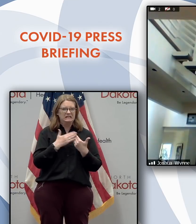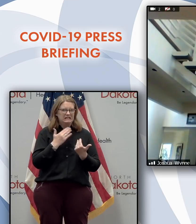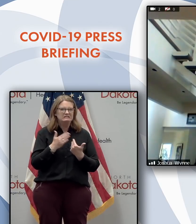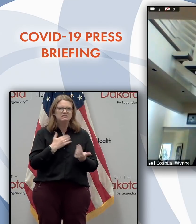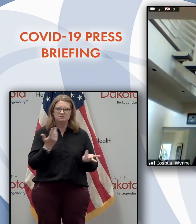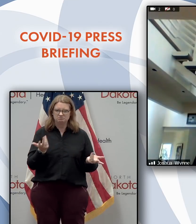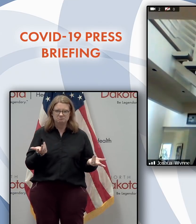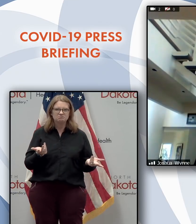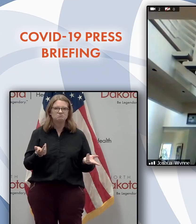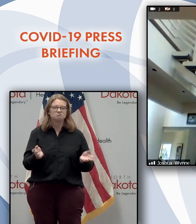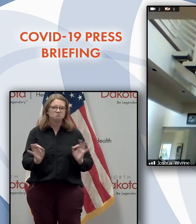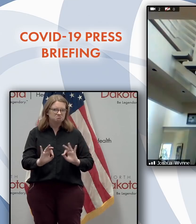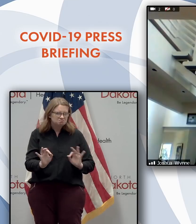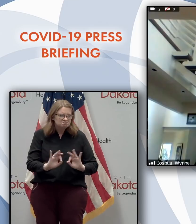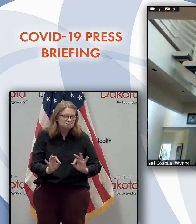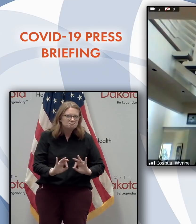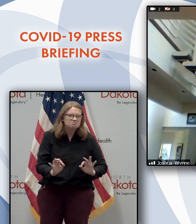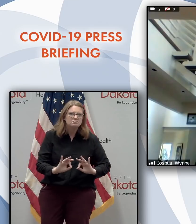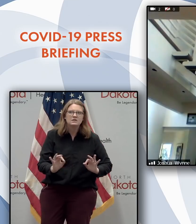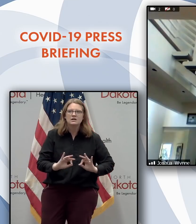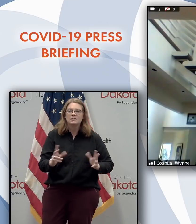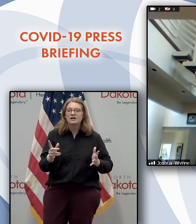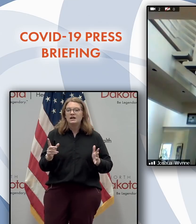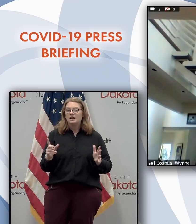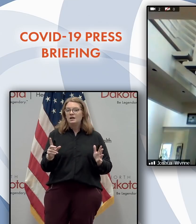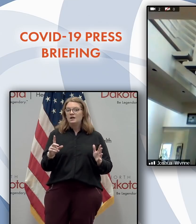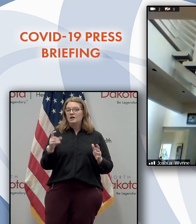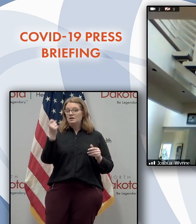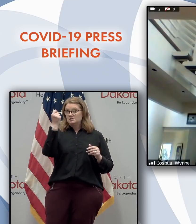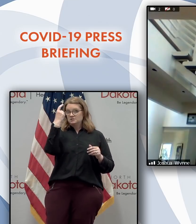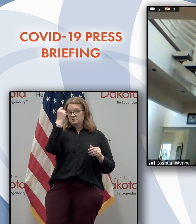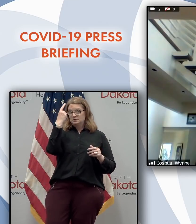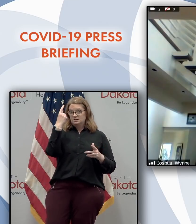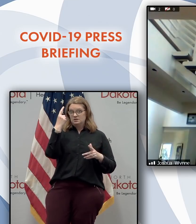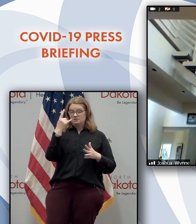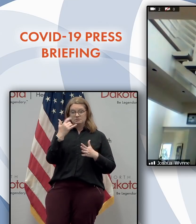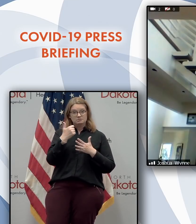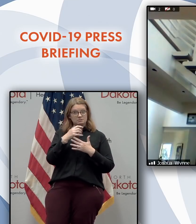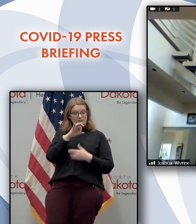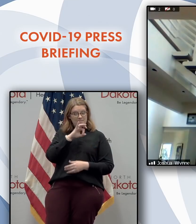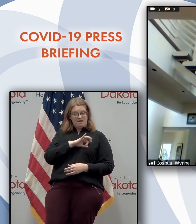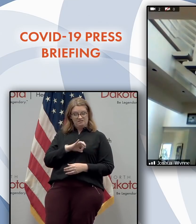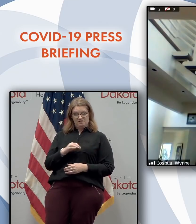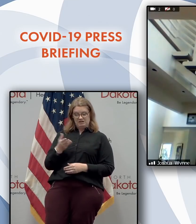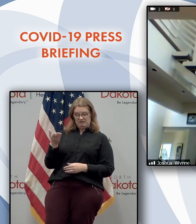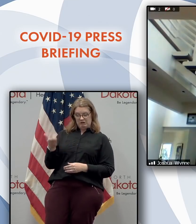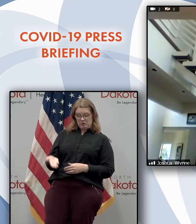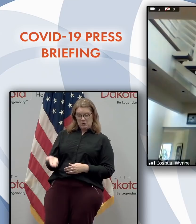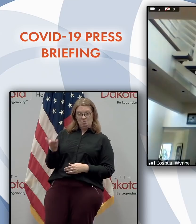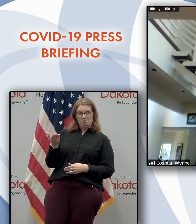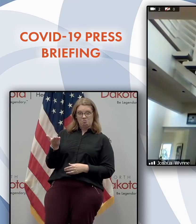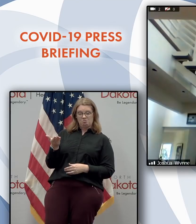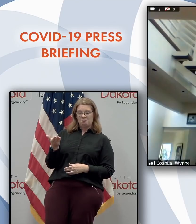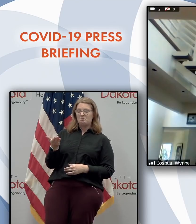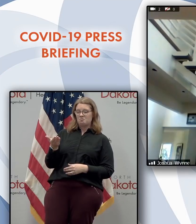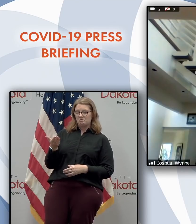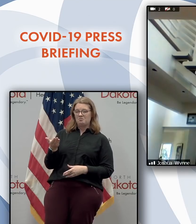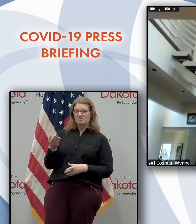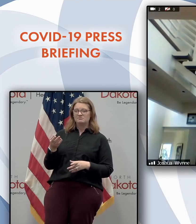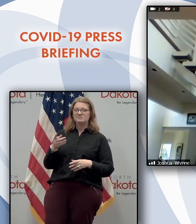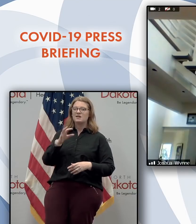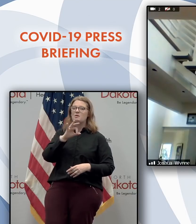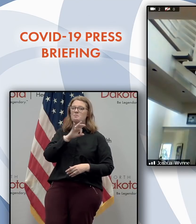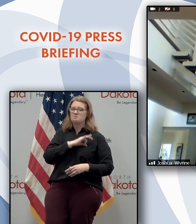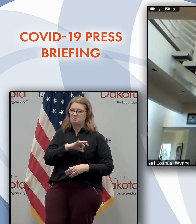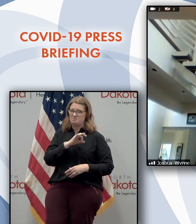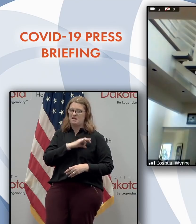process. And the important thing, again, is not only are you doing something for yourself, more importantly, you're doing something